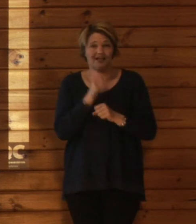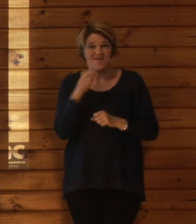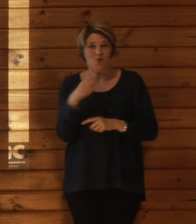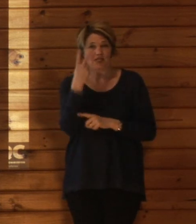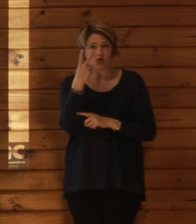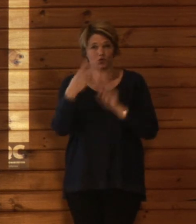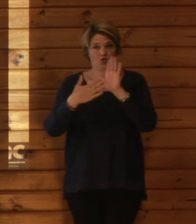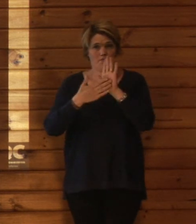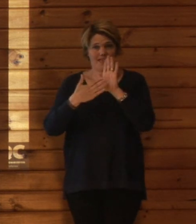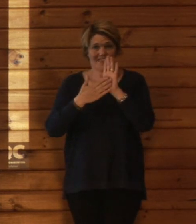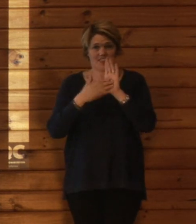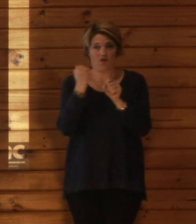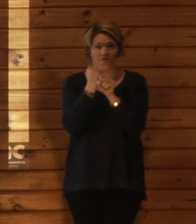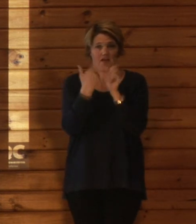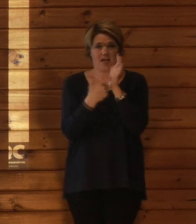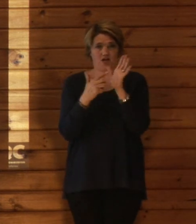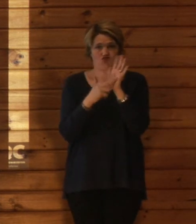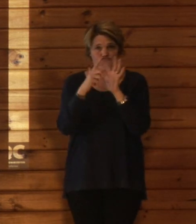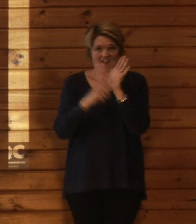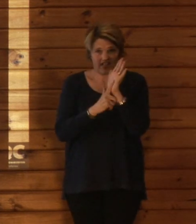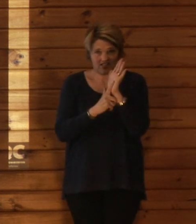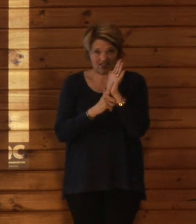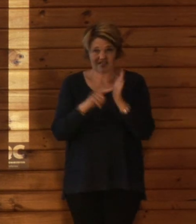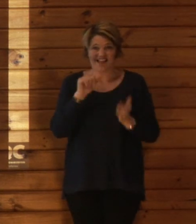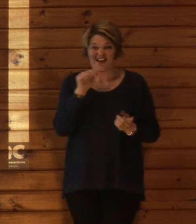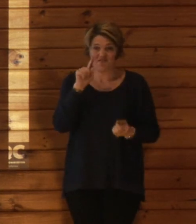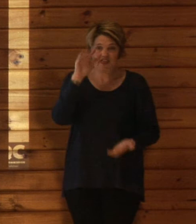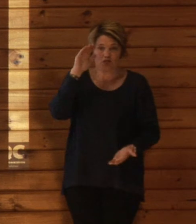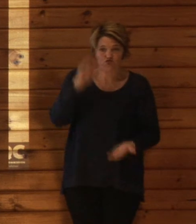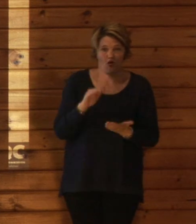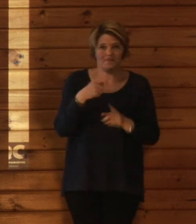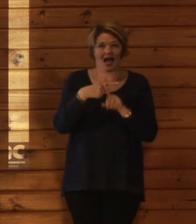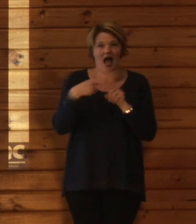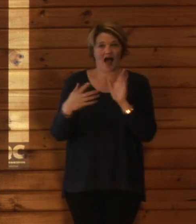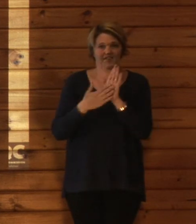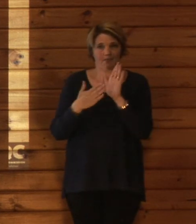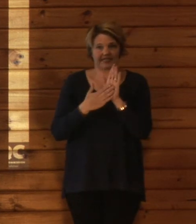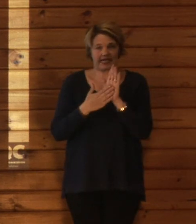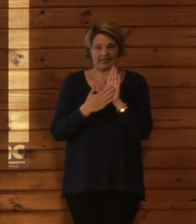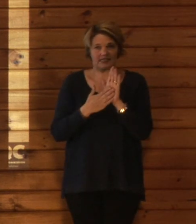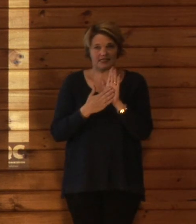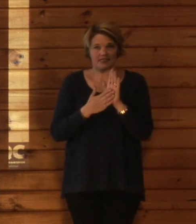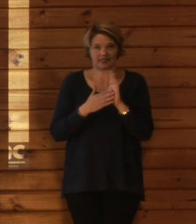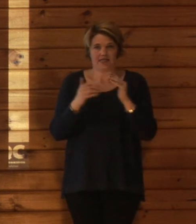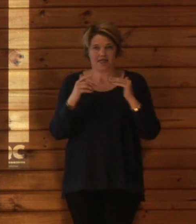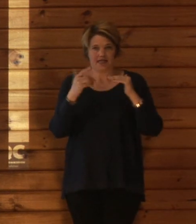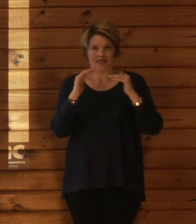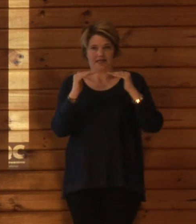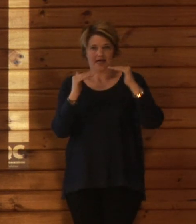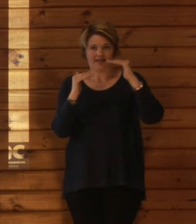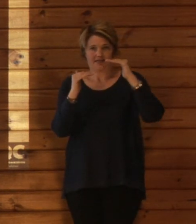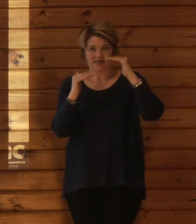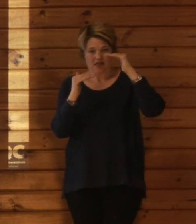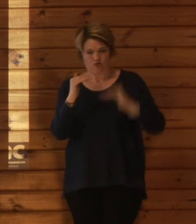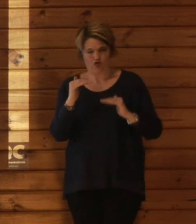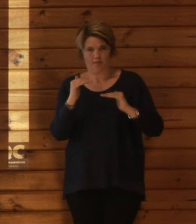drops down half a metre, it doesn't matter that gravel's dropped below the water table, it still doesn't liquefy. And so you've got the same 2 metre